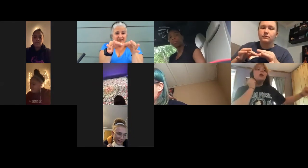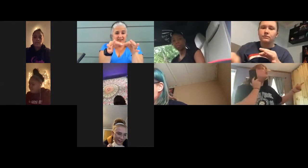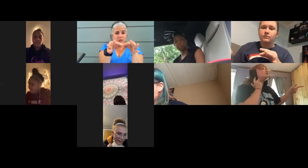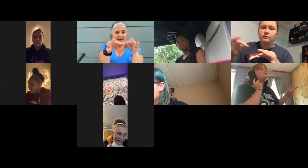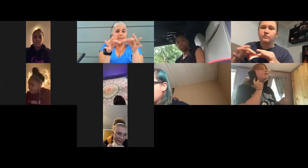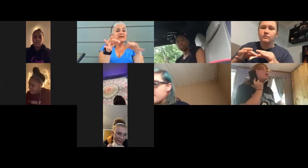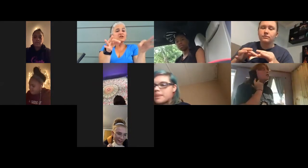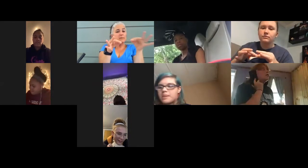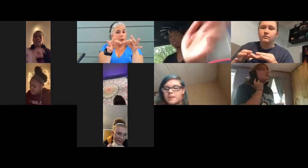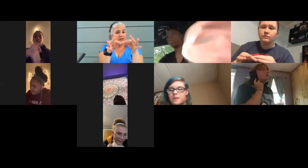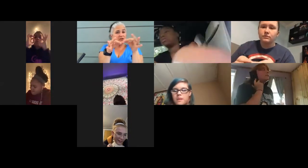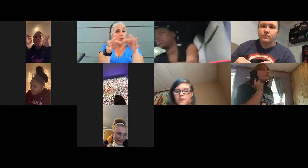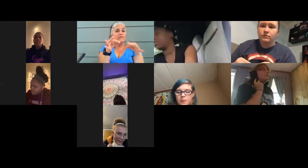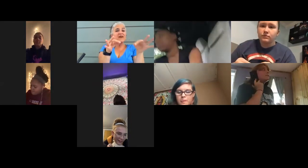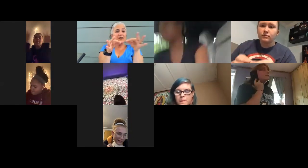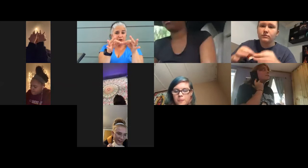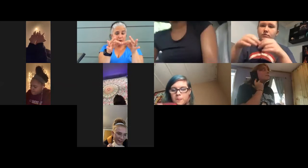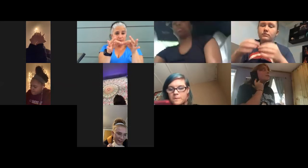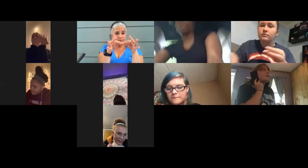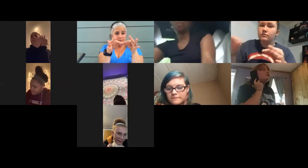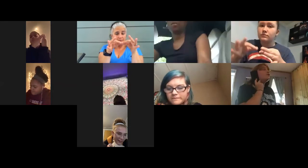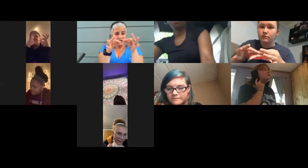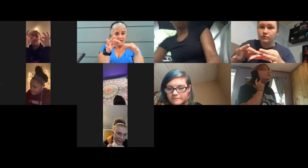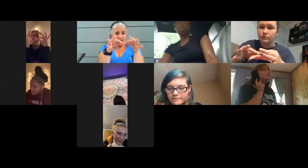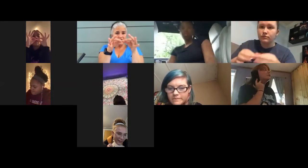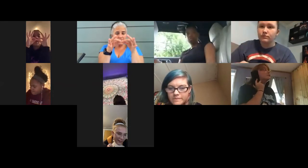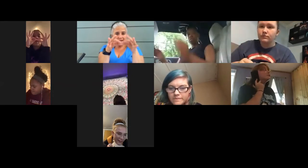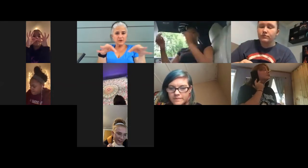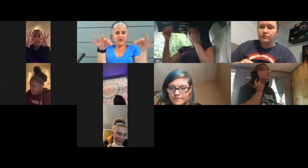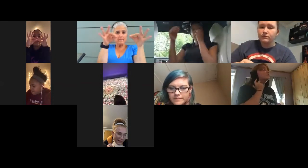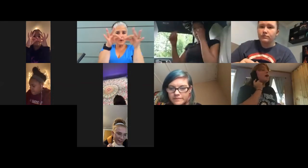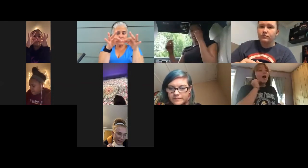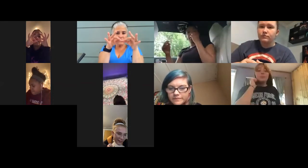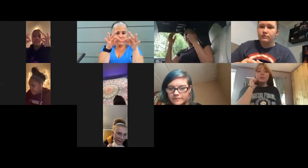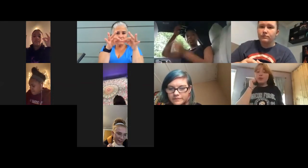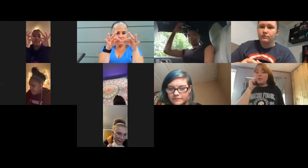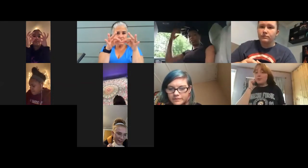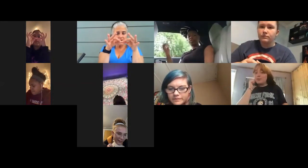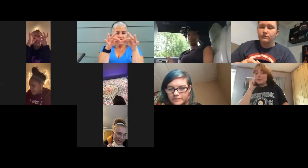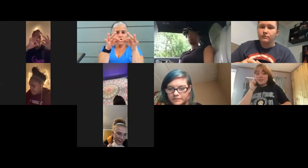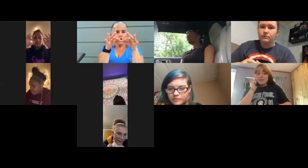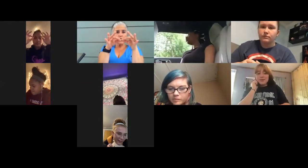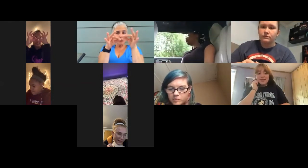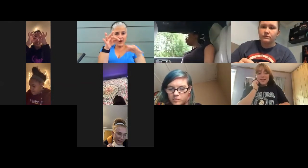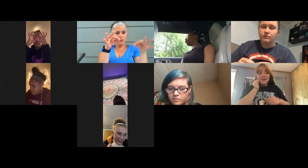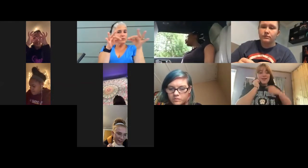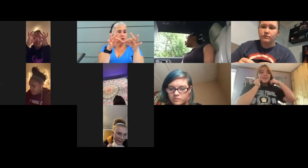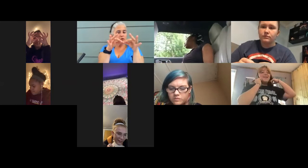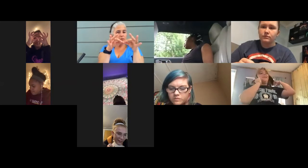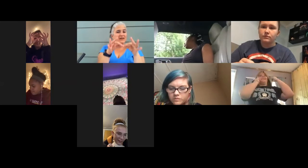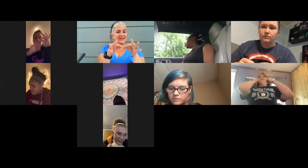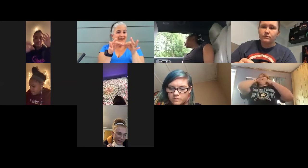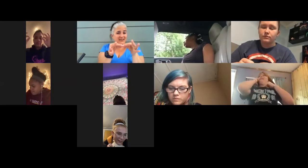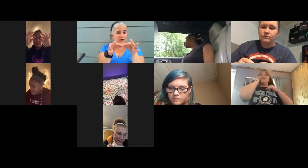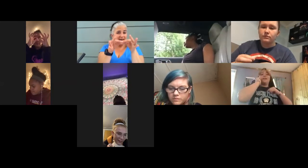like facing this way, it means important or value. Sometimes you see it both moving or one will